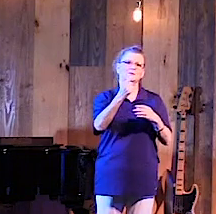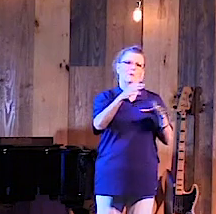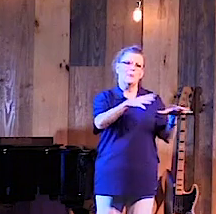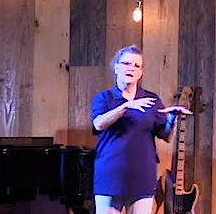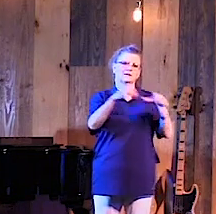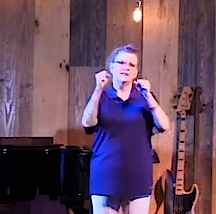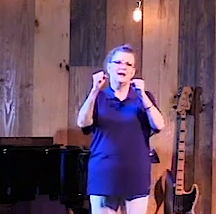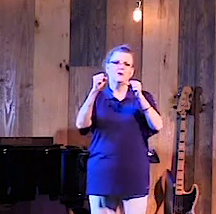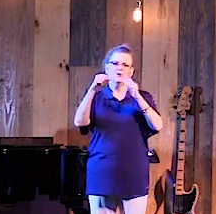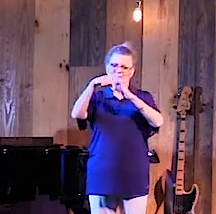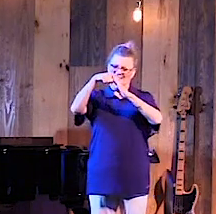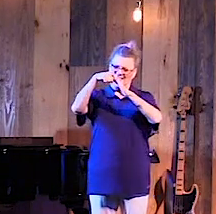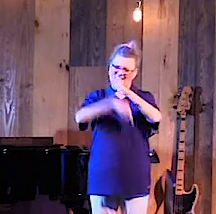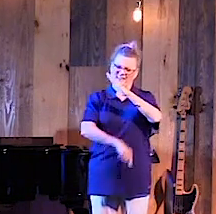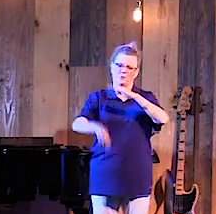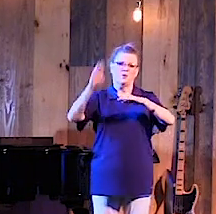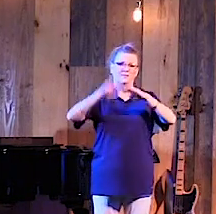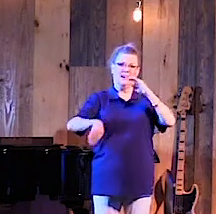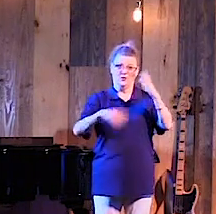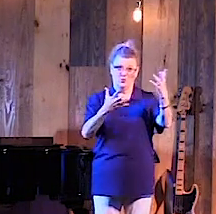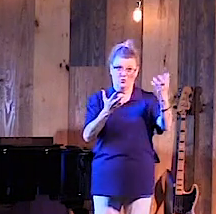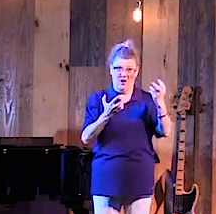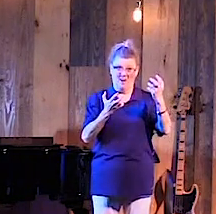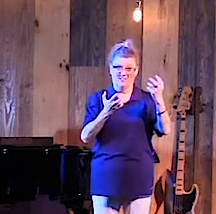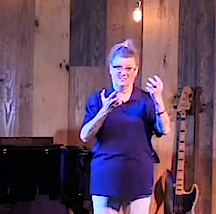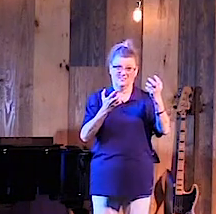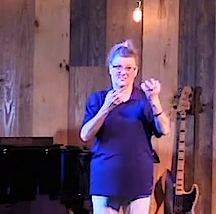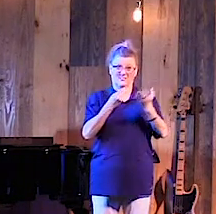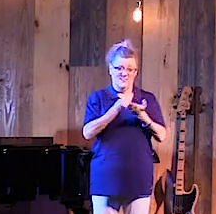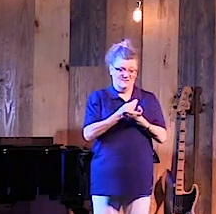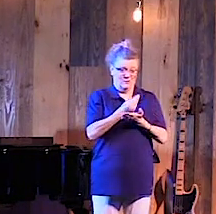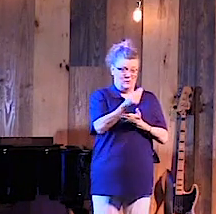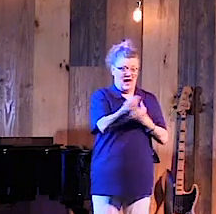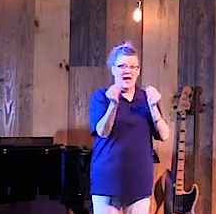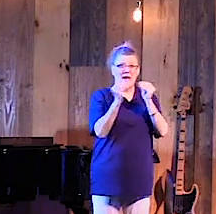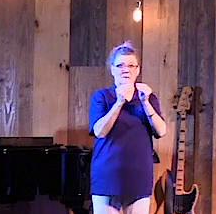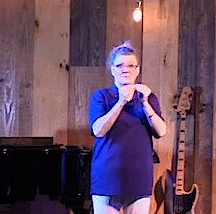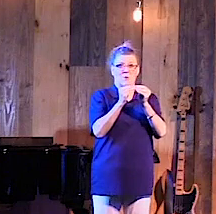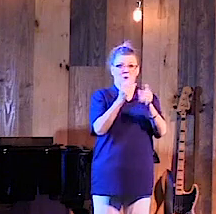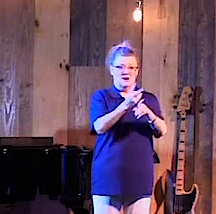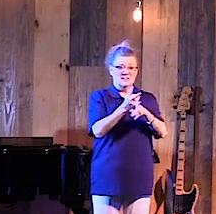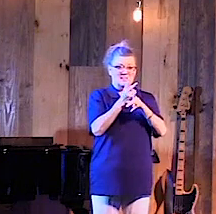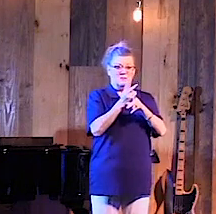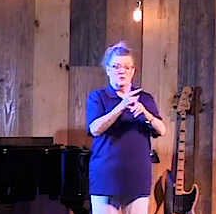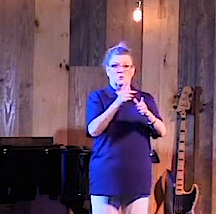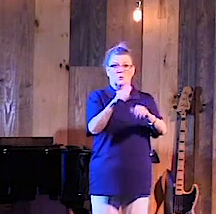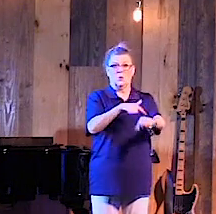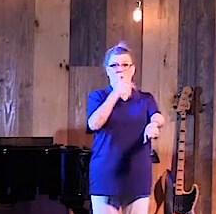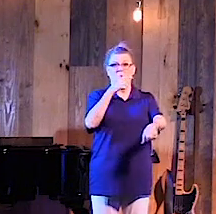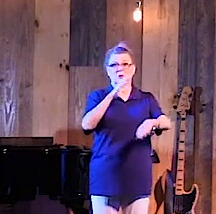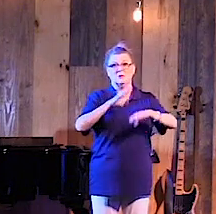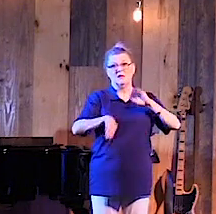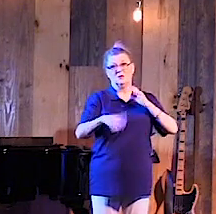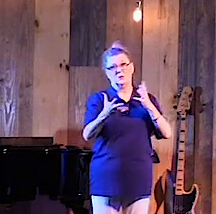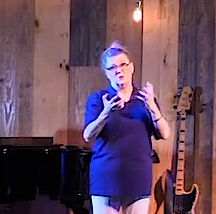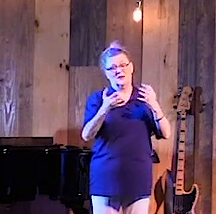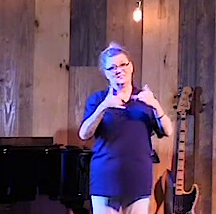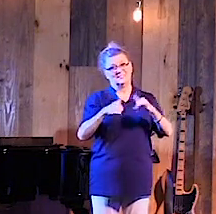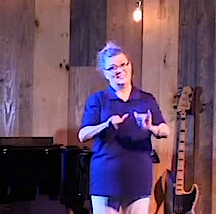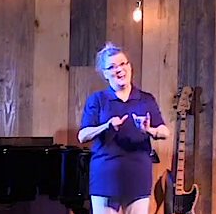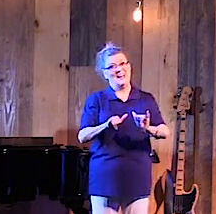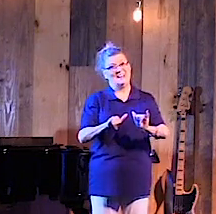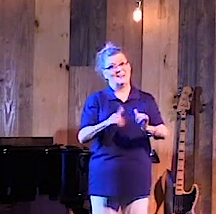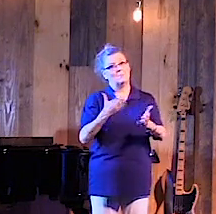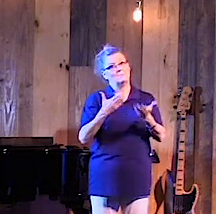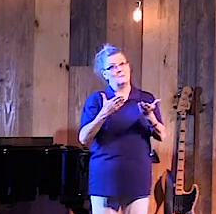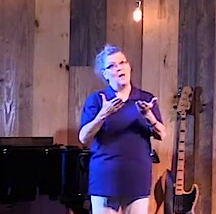go, cost you more than you want to pay, and keep you longer than you want to stay. You see, maybe that's where